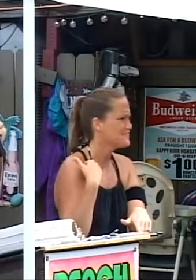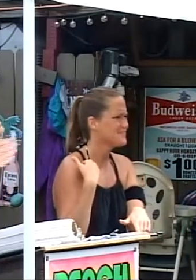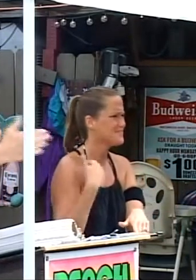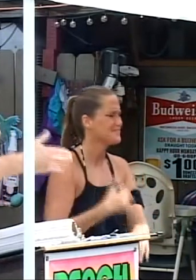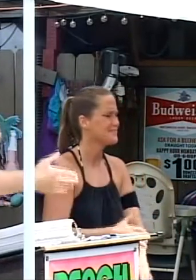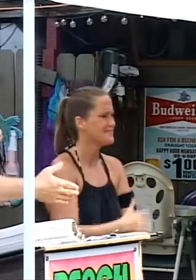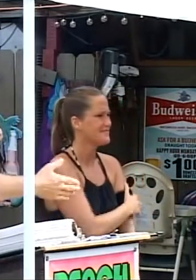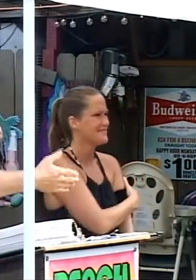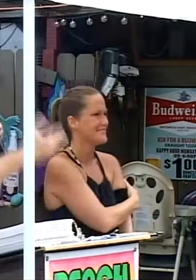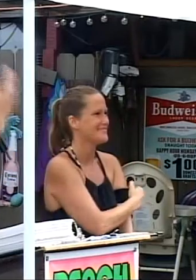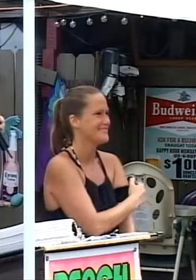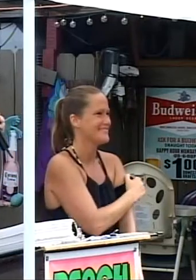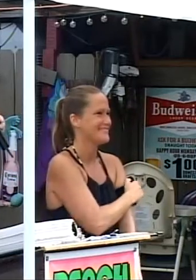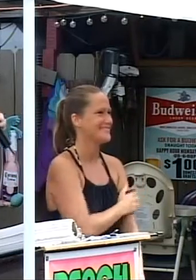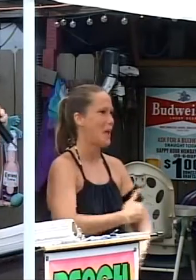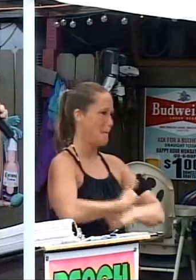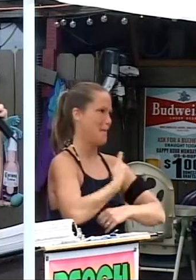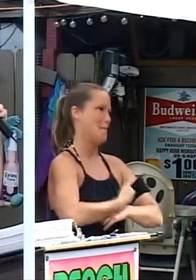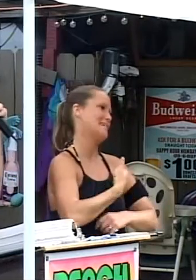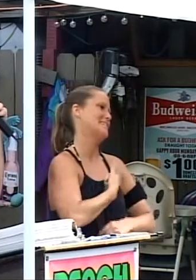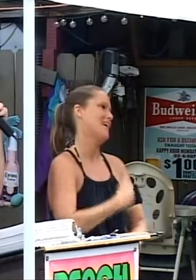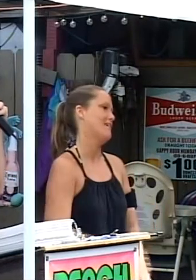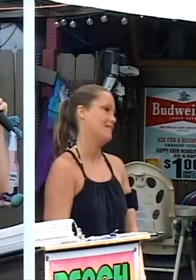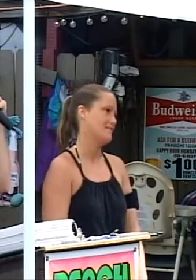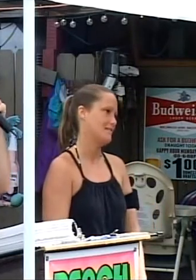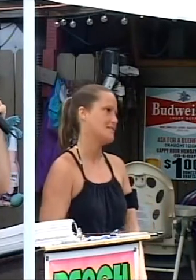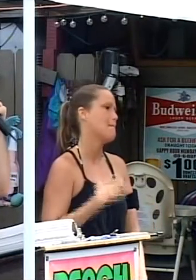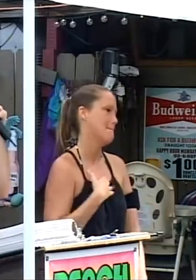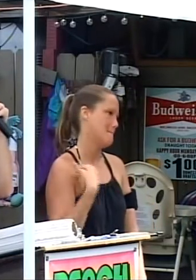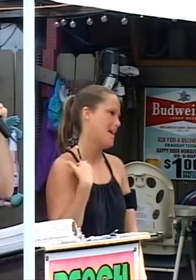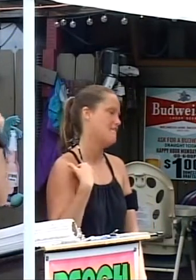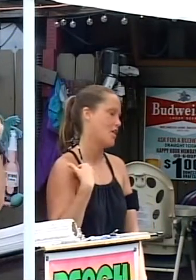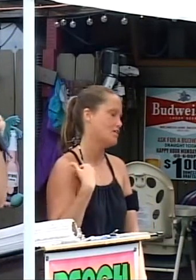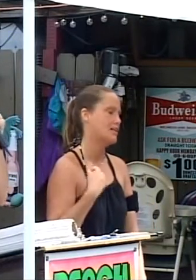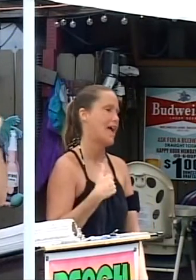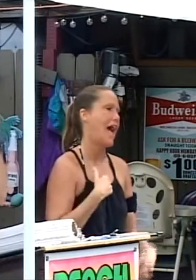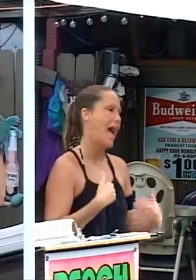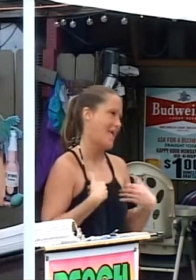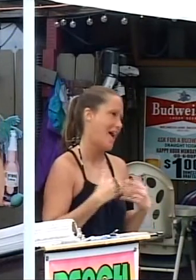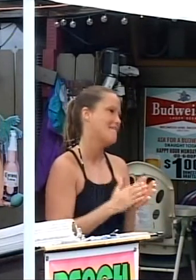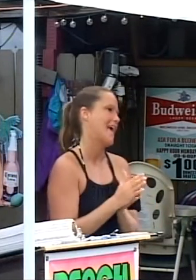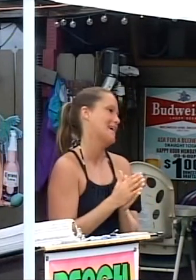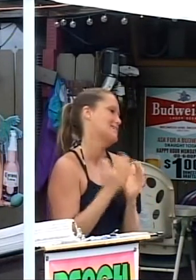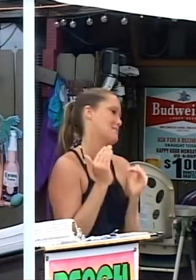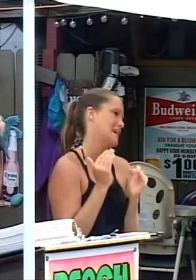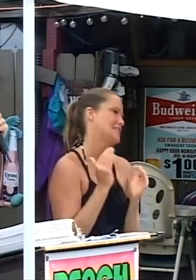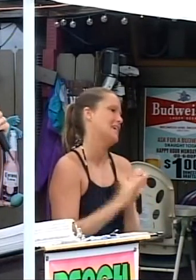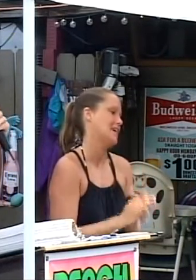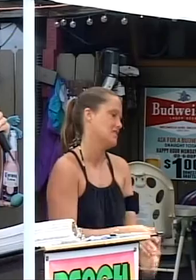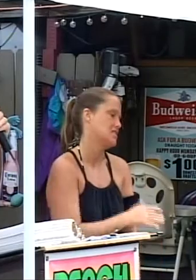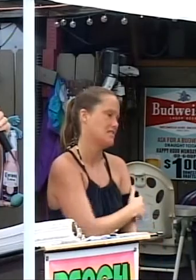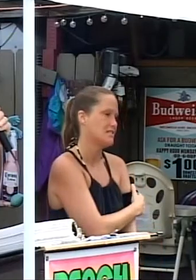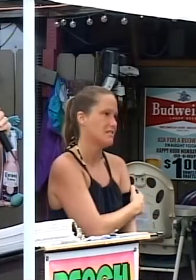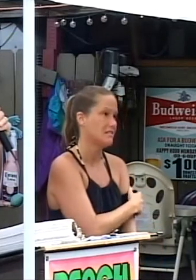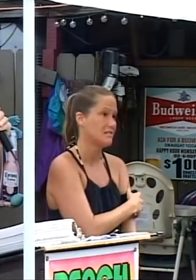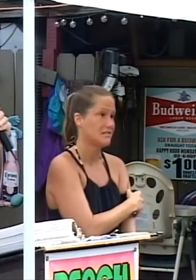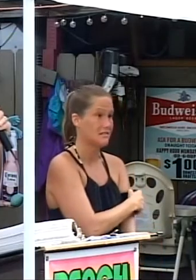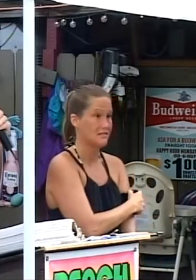I can't go back and change it. So I will do what I can do. And that's all I